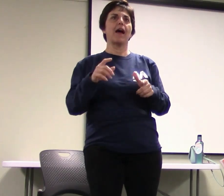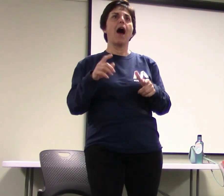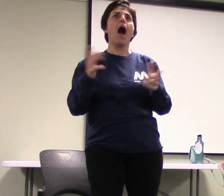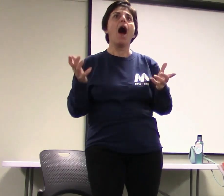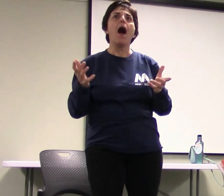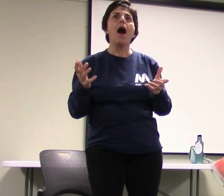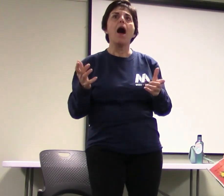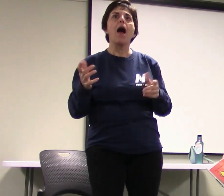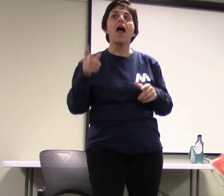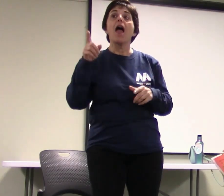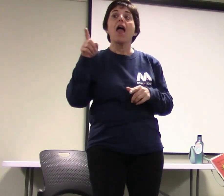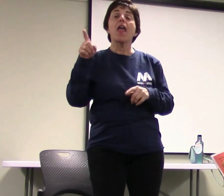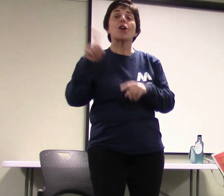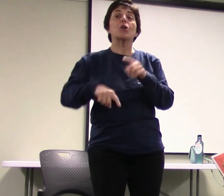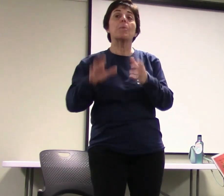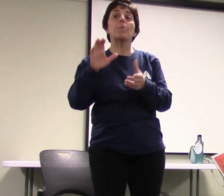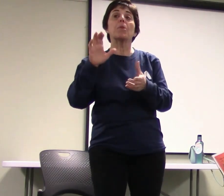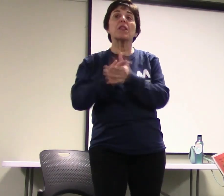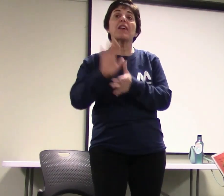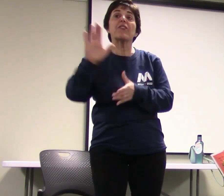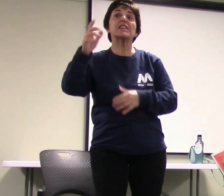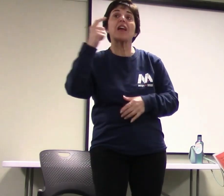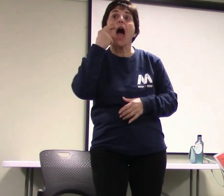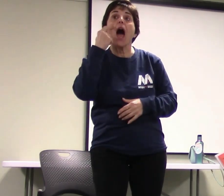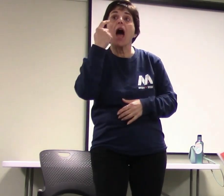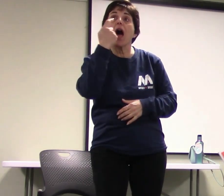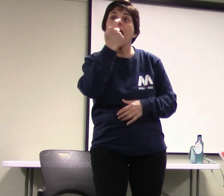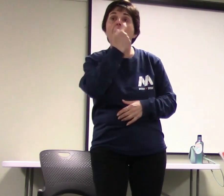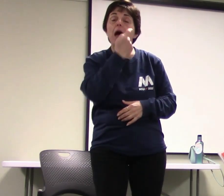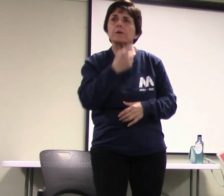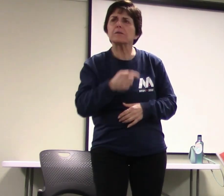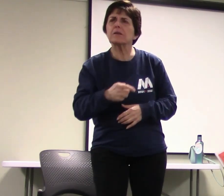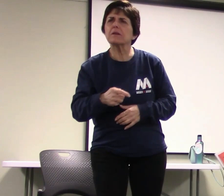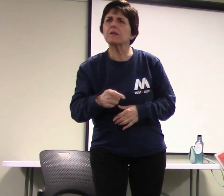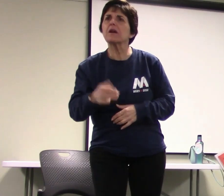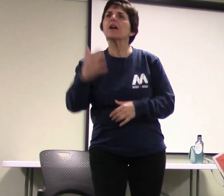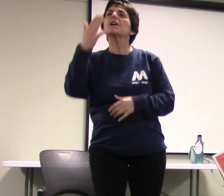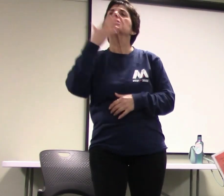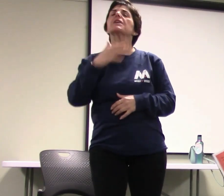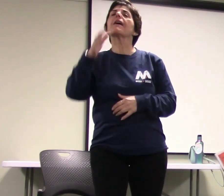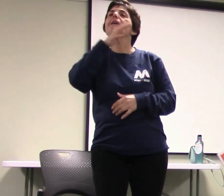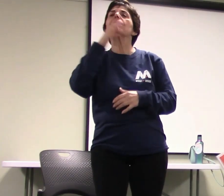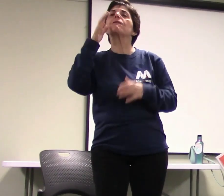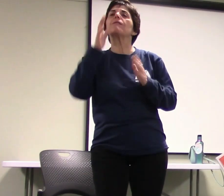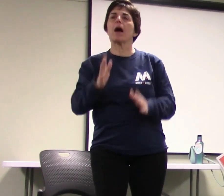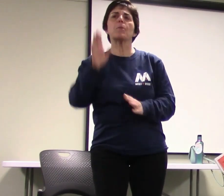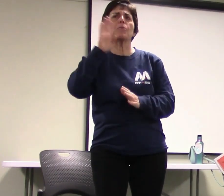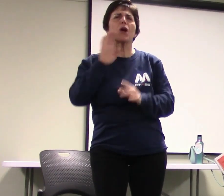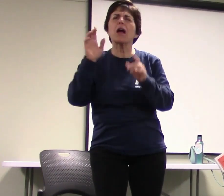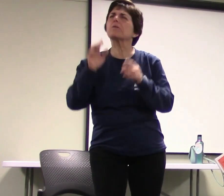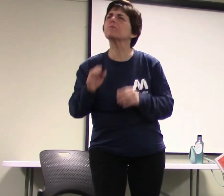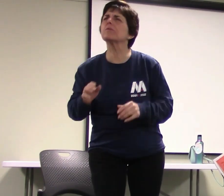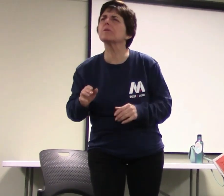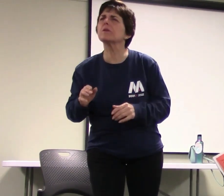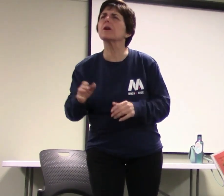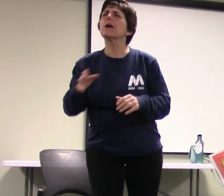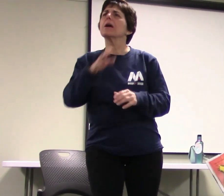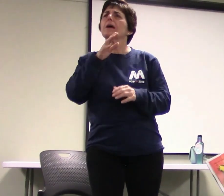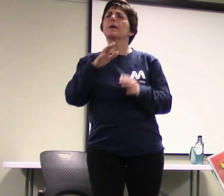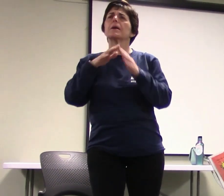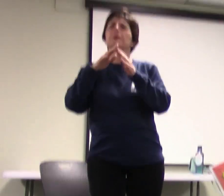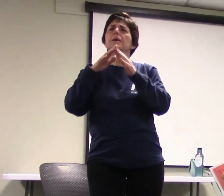Then he couldn't believe his eyes. Dear Farmer Brown, the barn